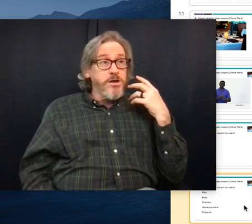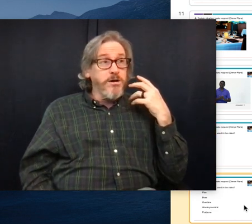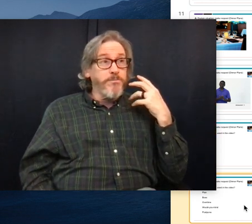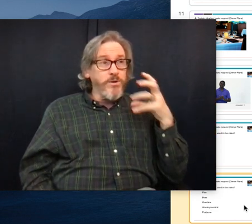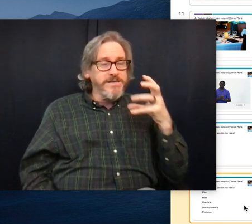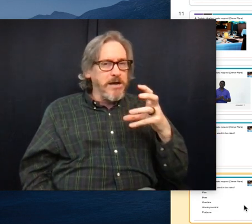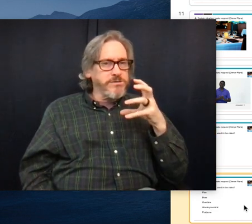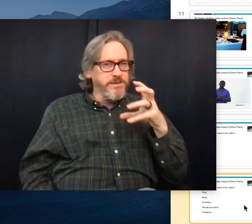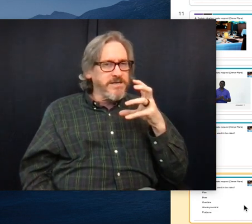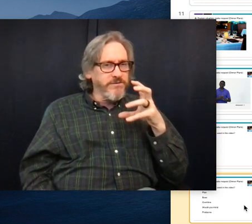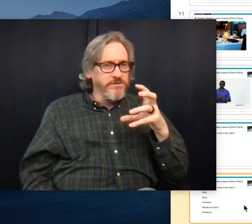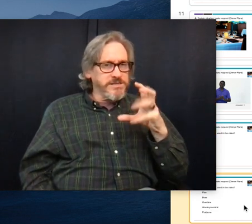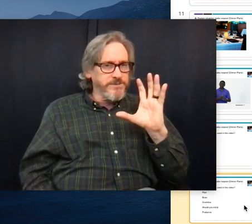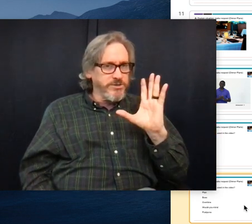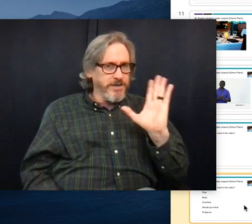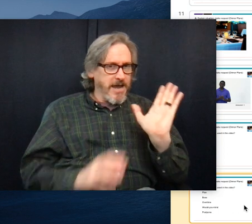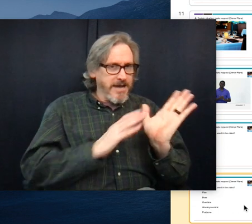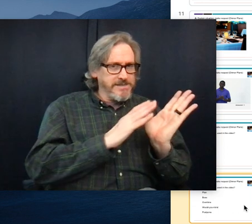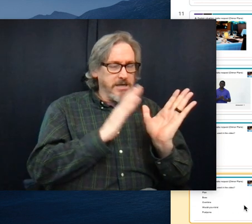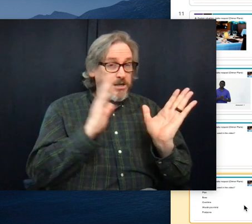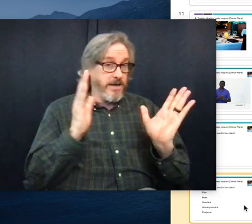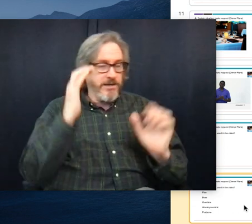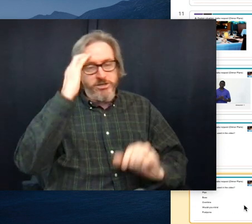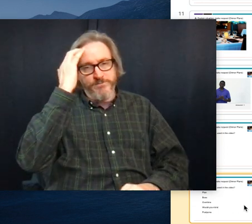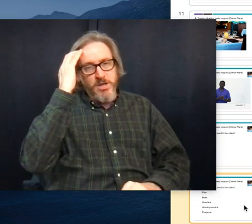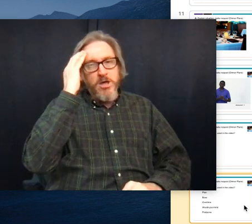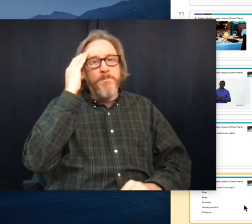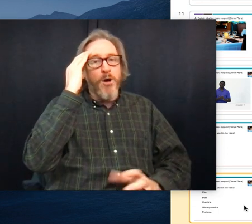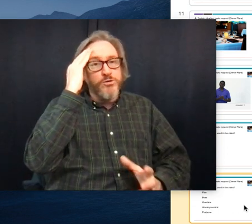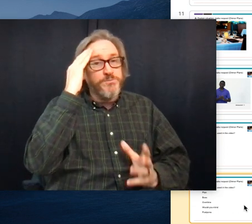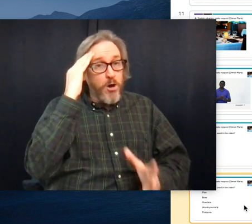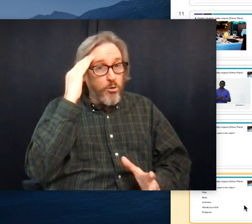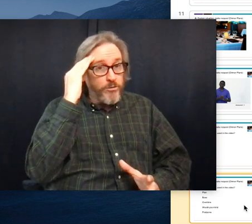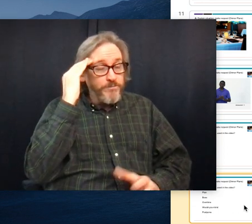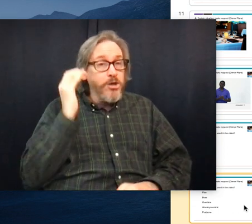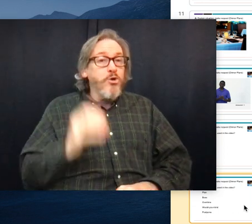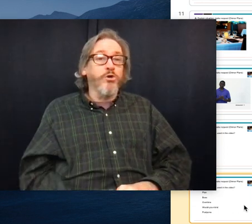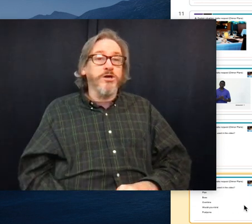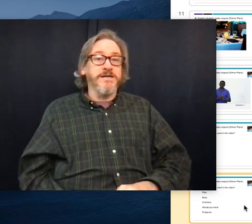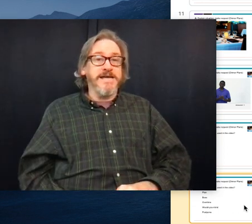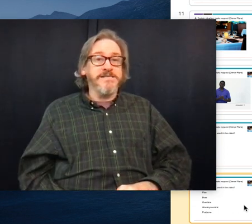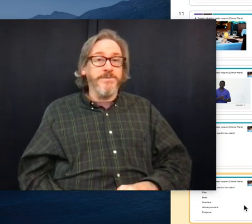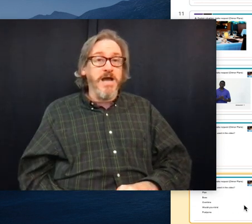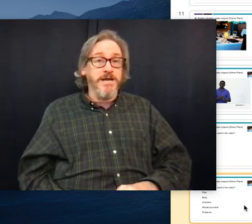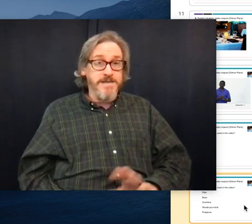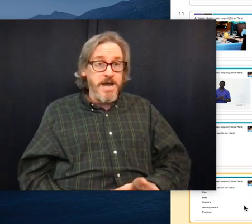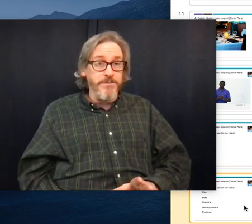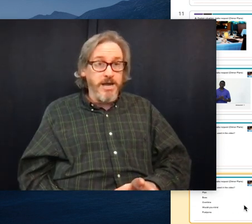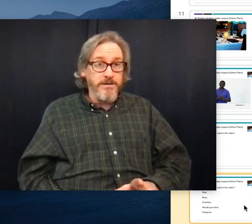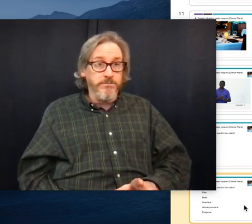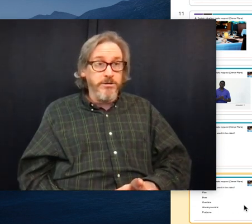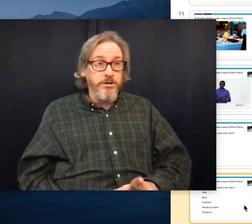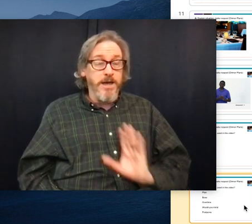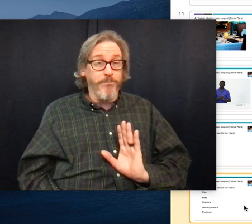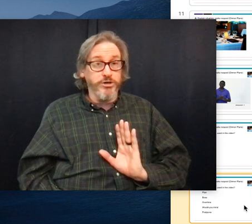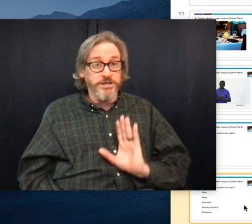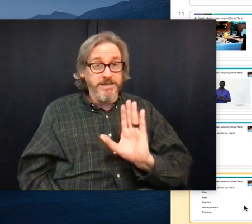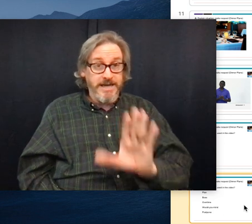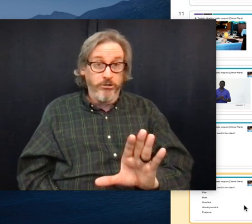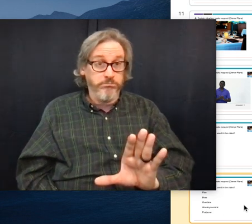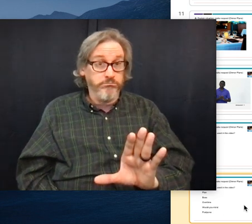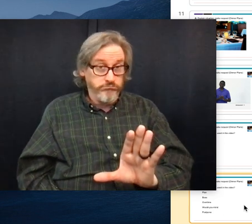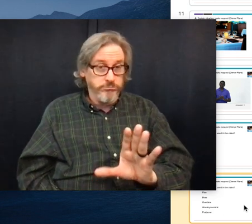also points out some of the differences between ASL and English. Postpone, we're going to take something on a timeline and